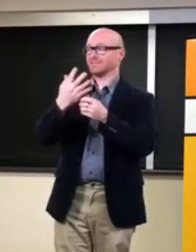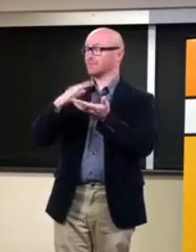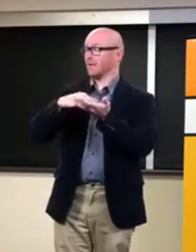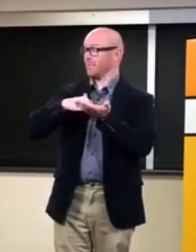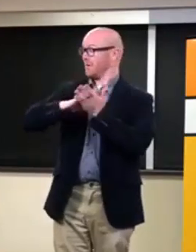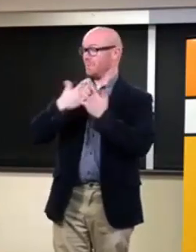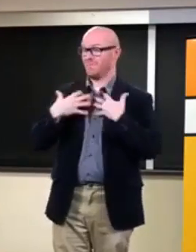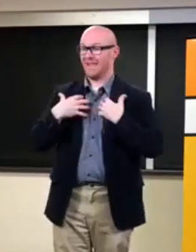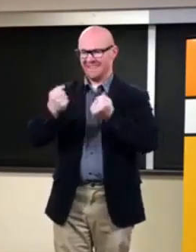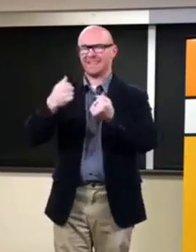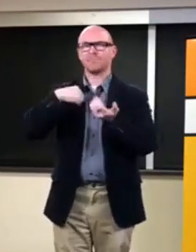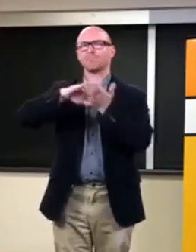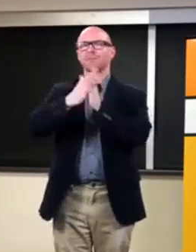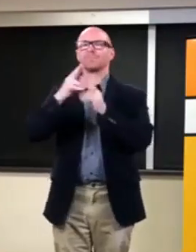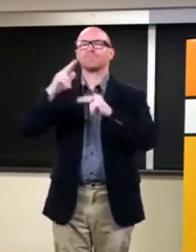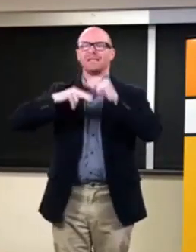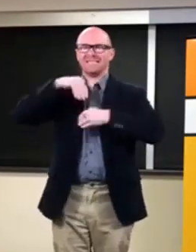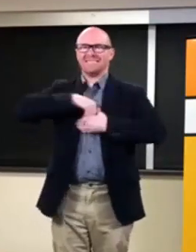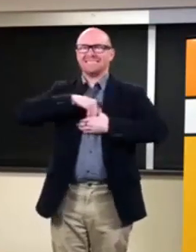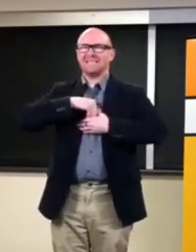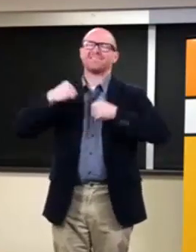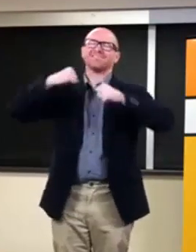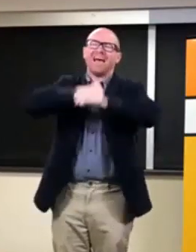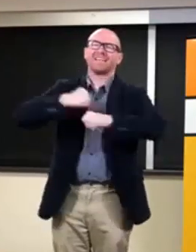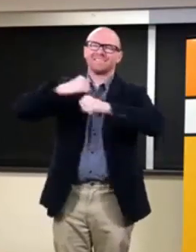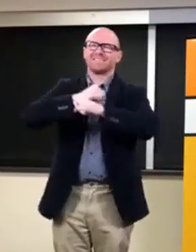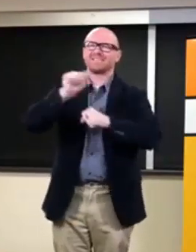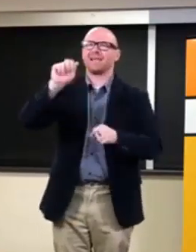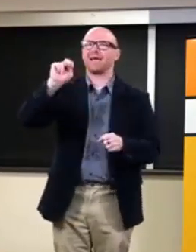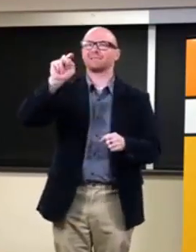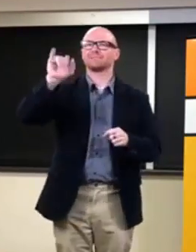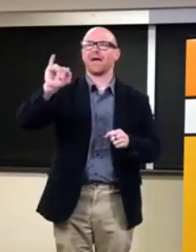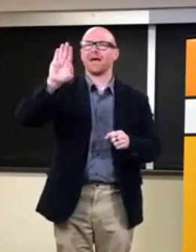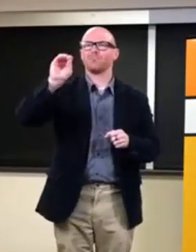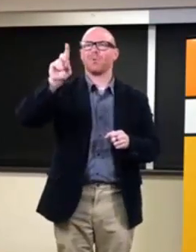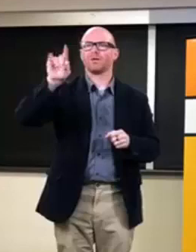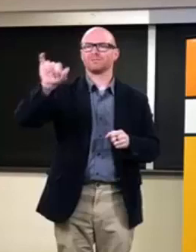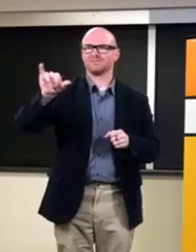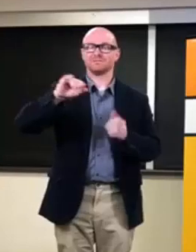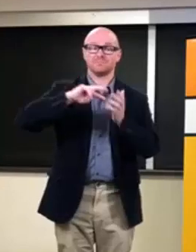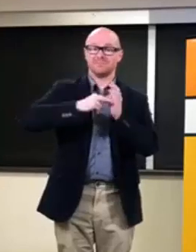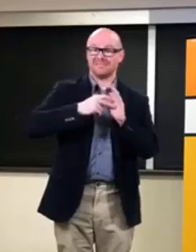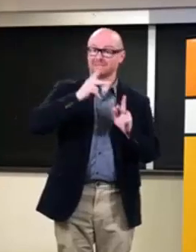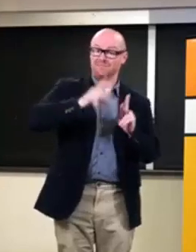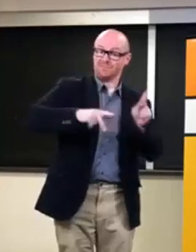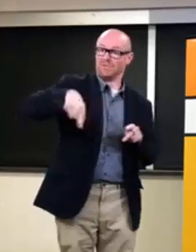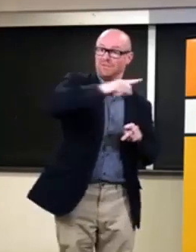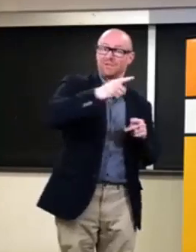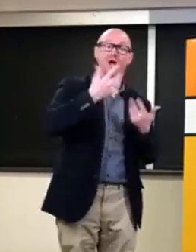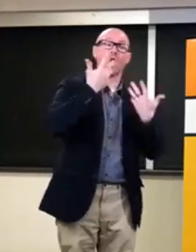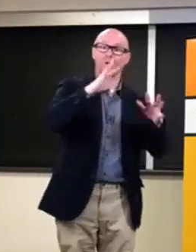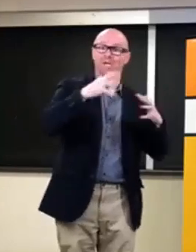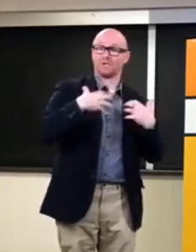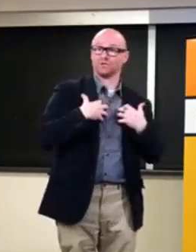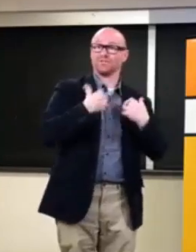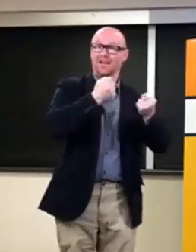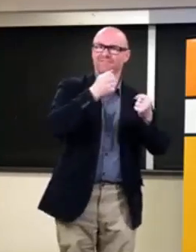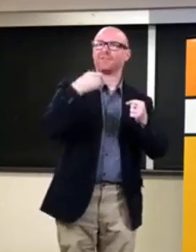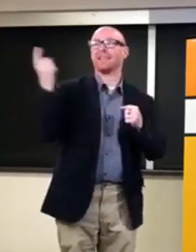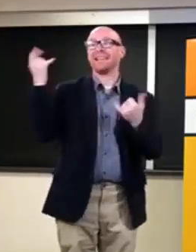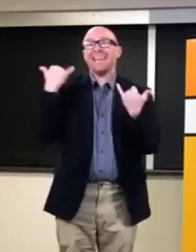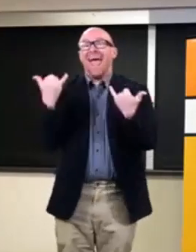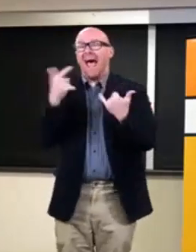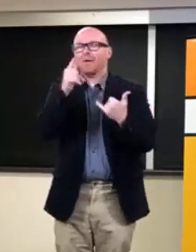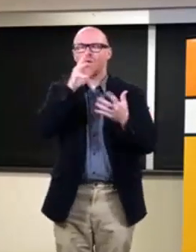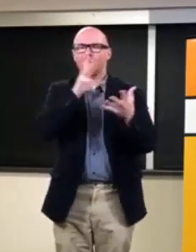virus. Right now, Red Cross has an initiative for everybody who has survived COVID-19. If they would like to, they can donate their serum that could